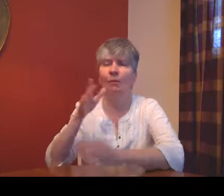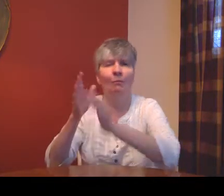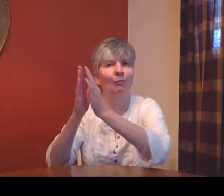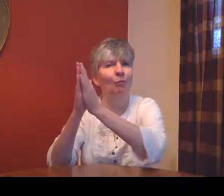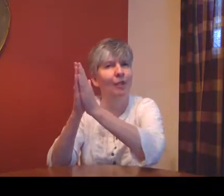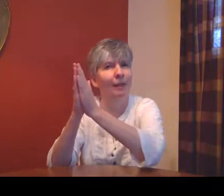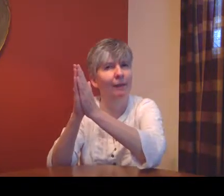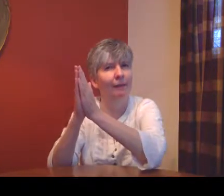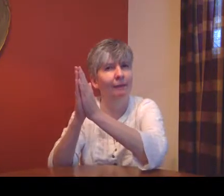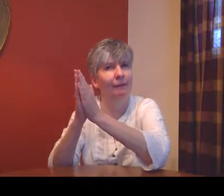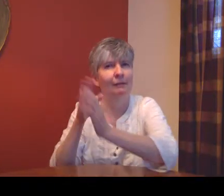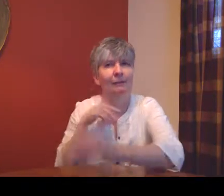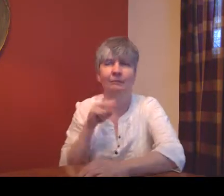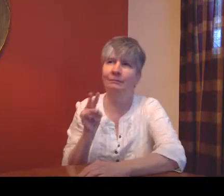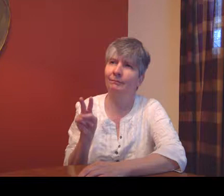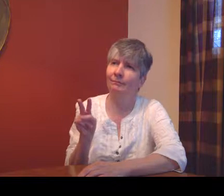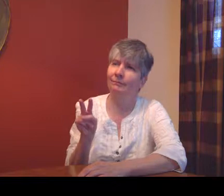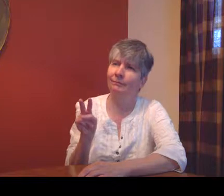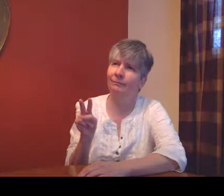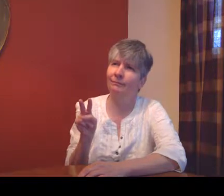I looked at my mother. She was praying.